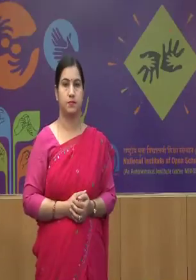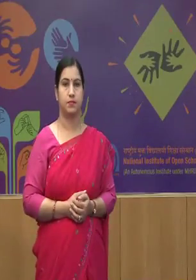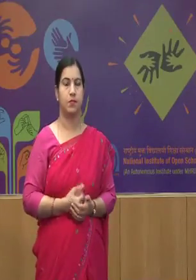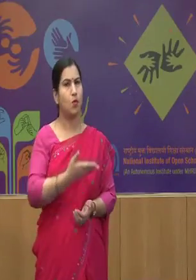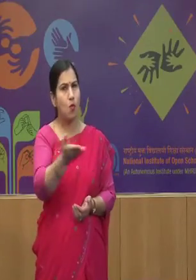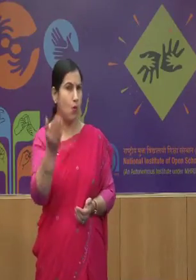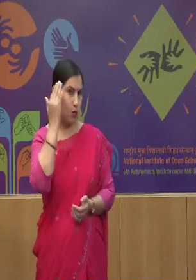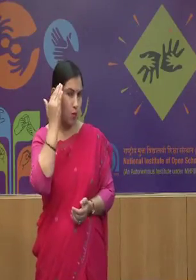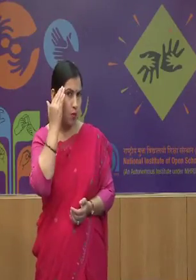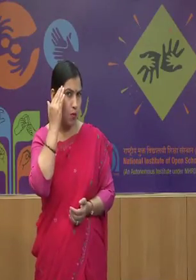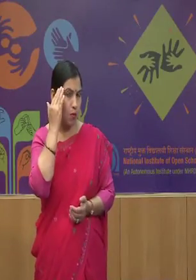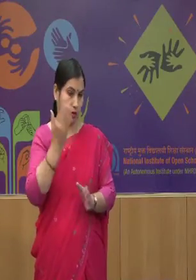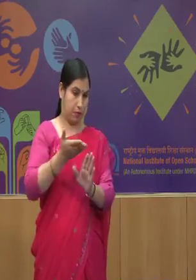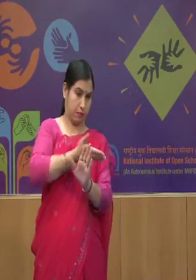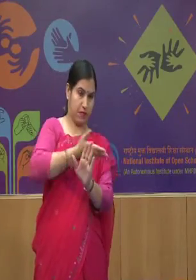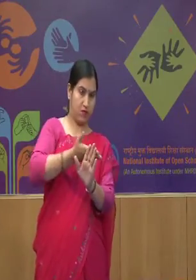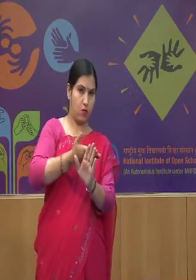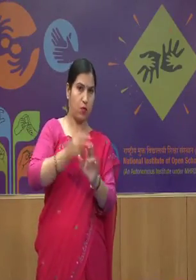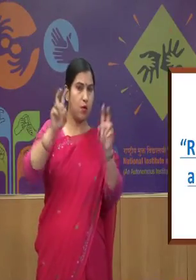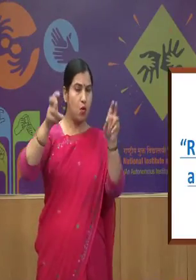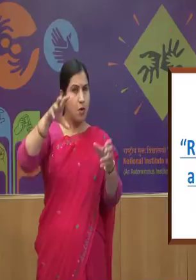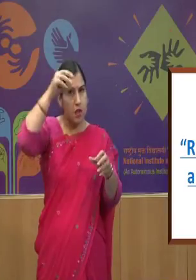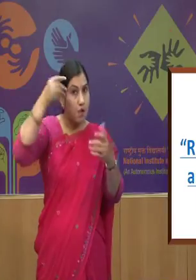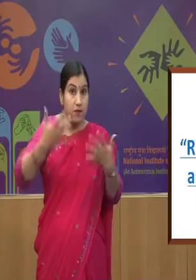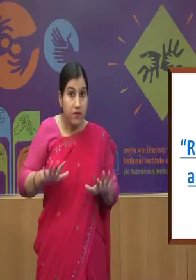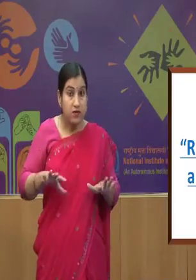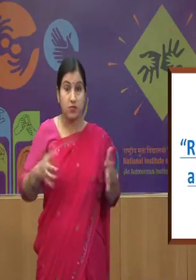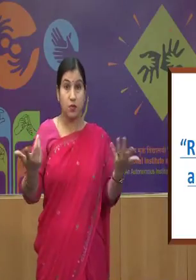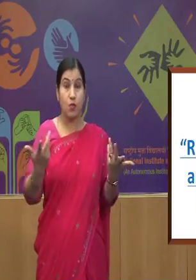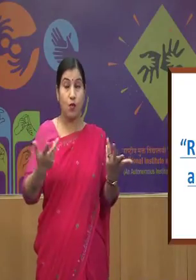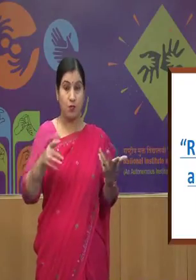As you know, we had covered the topic rise of imperialism